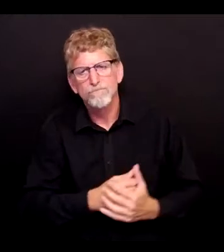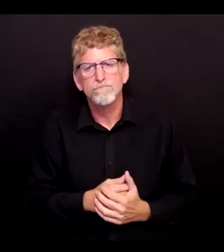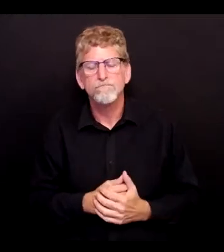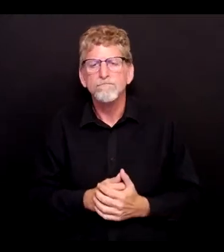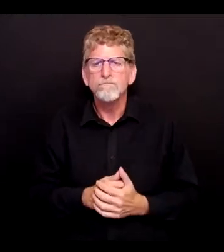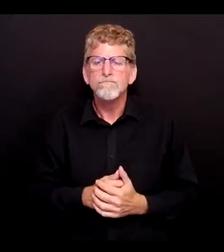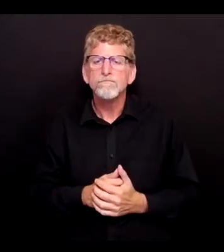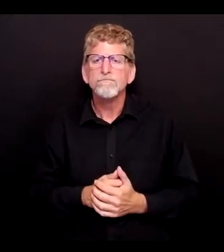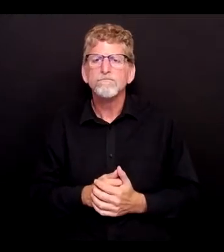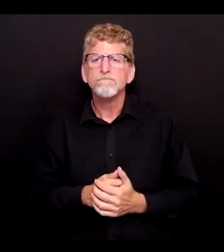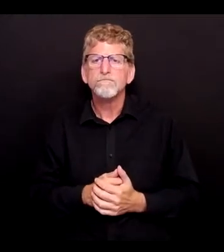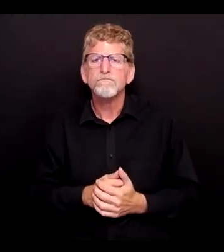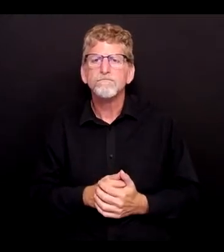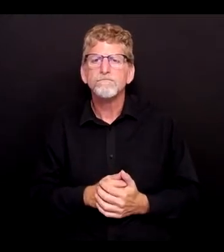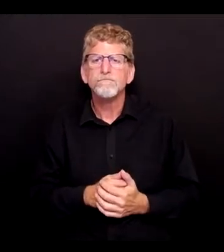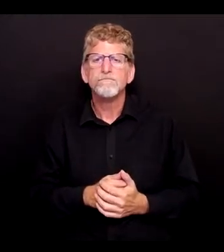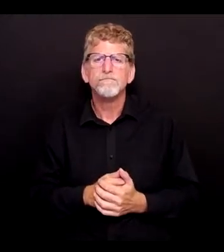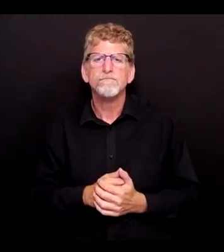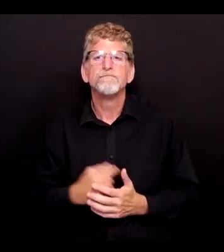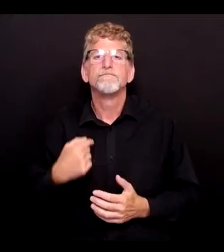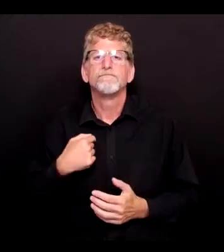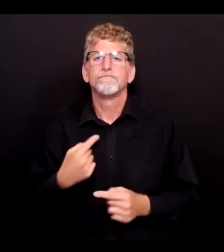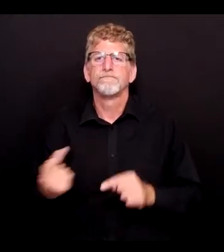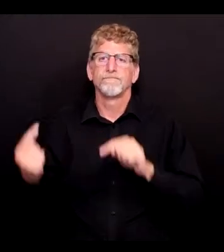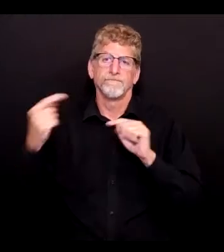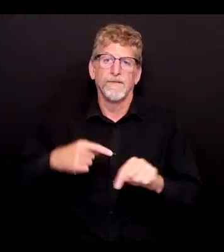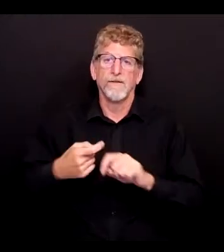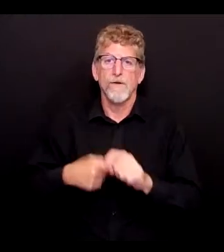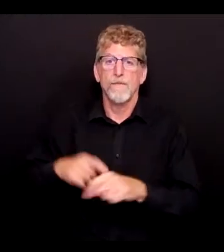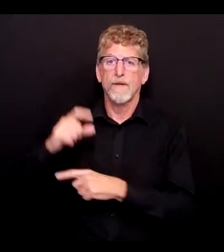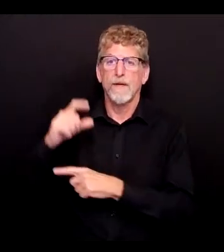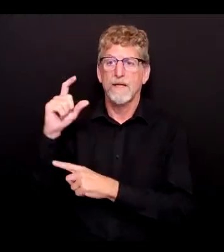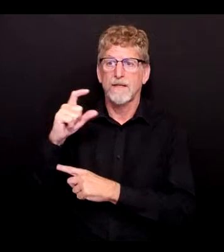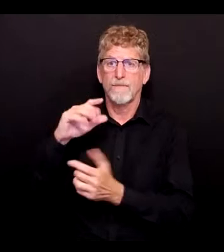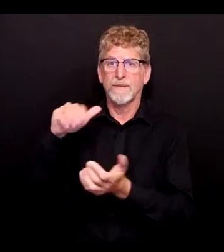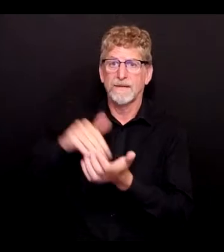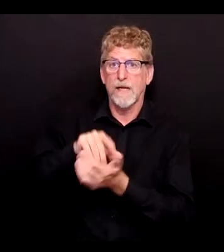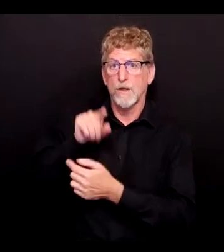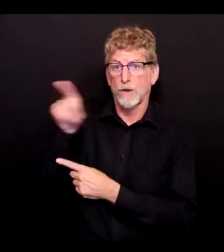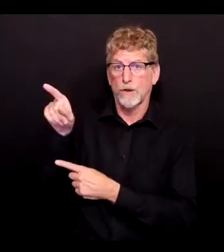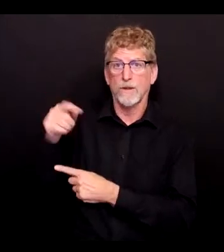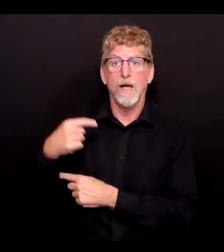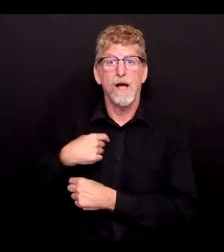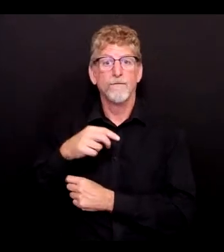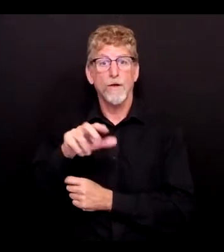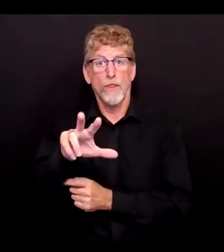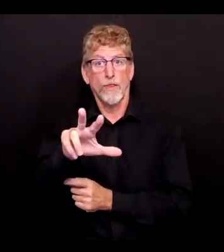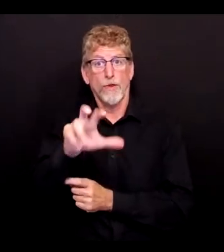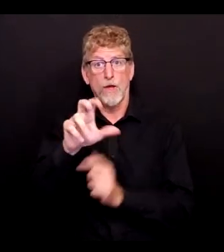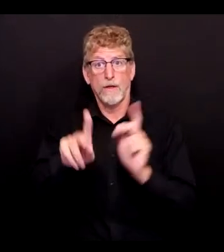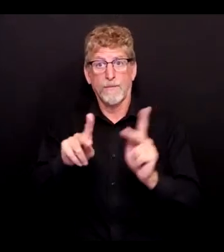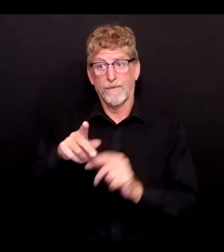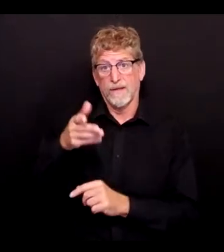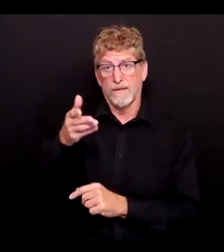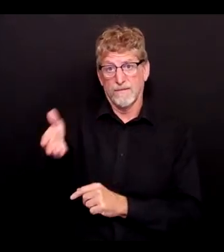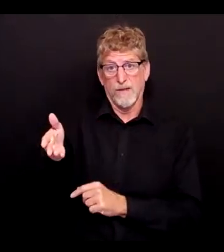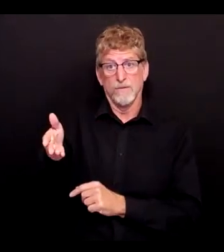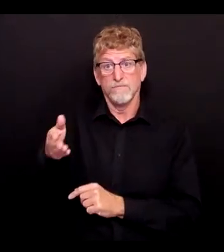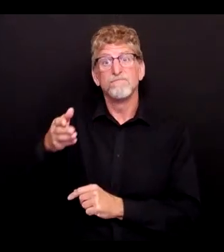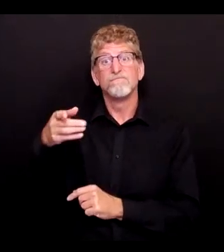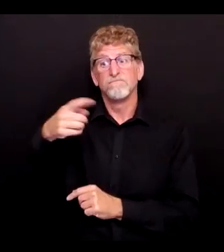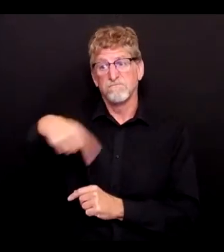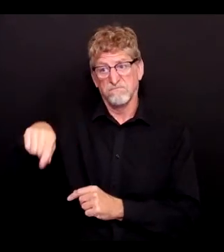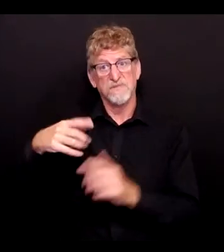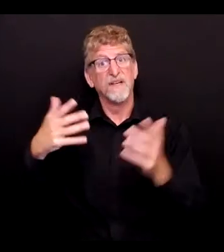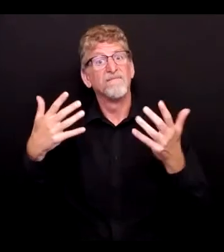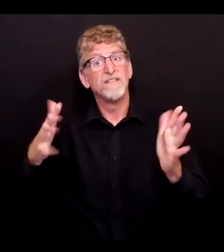Center, where 300 individuals taking COVID-19 vaccination, Johnson &